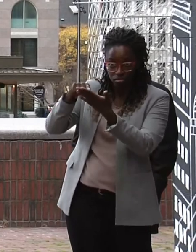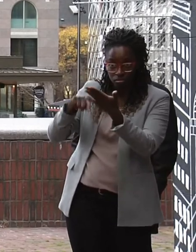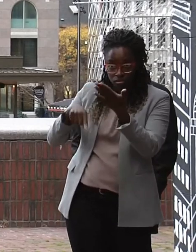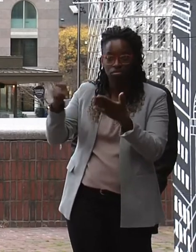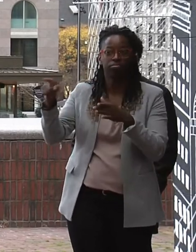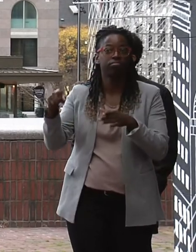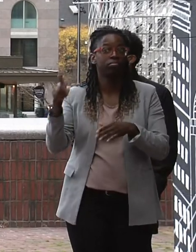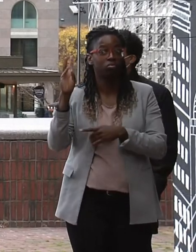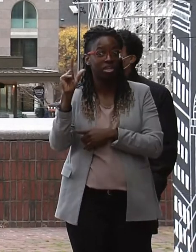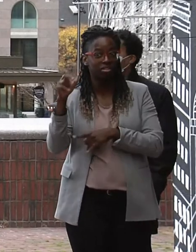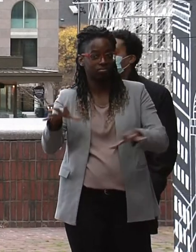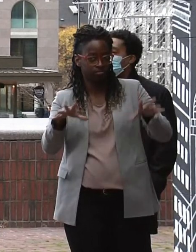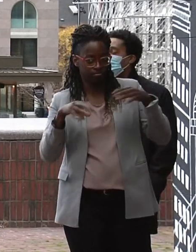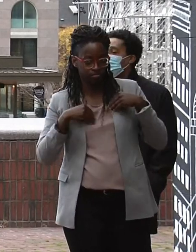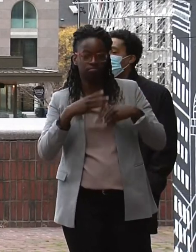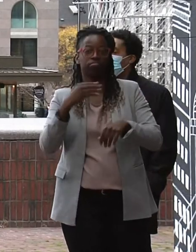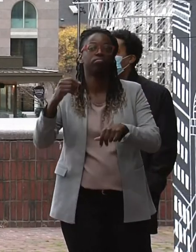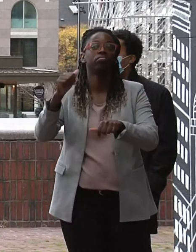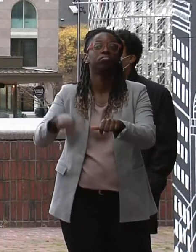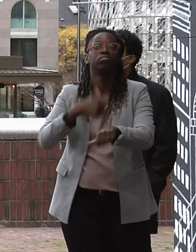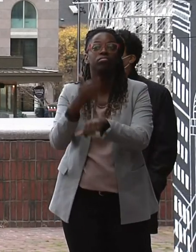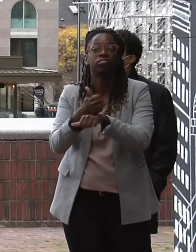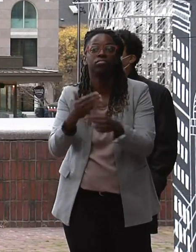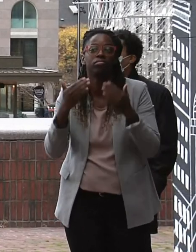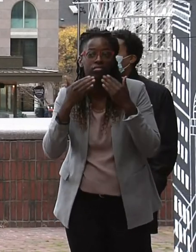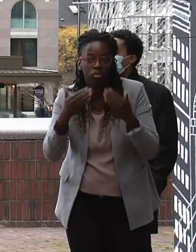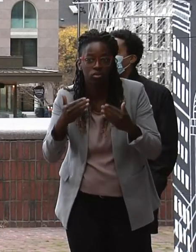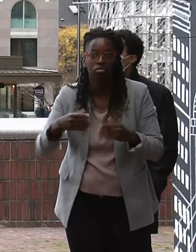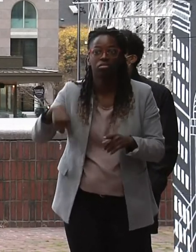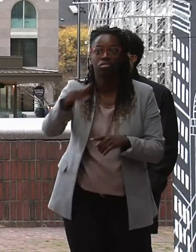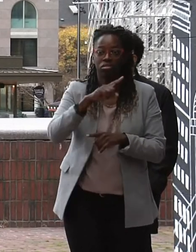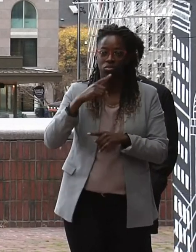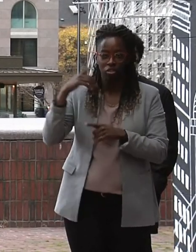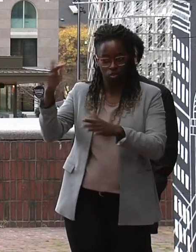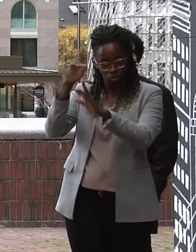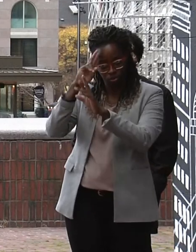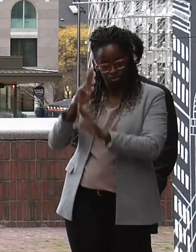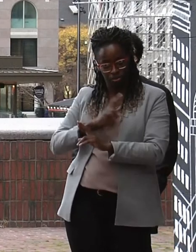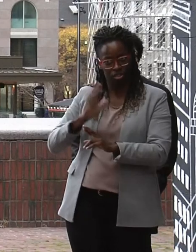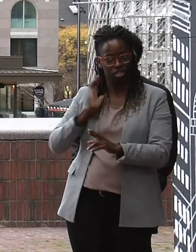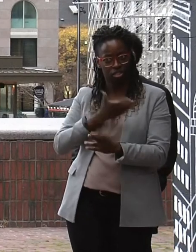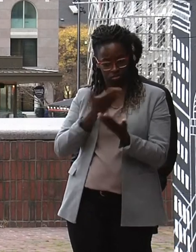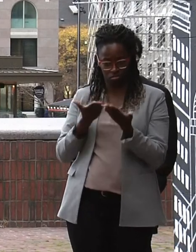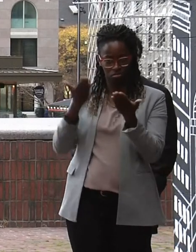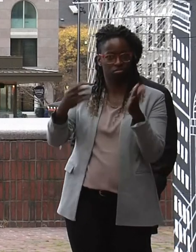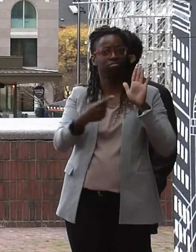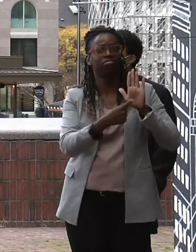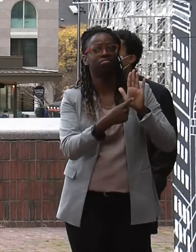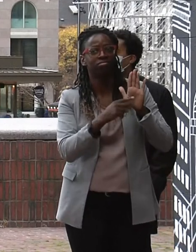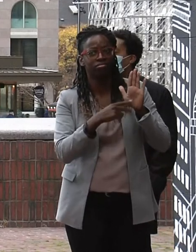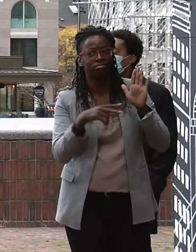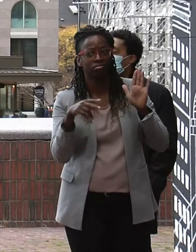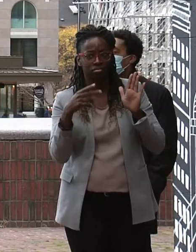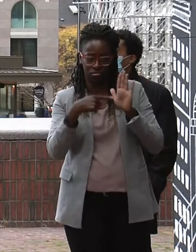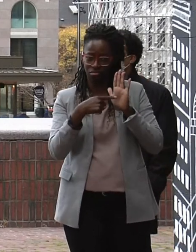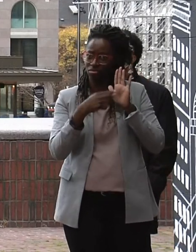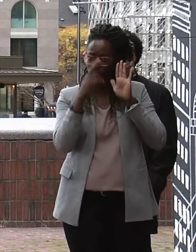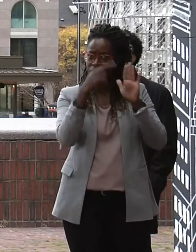the integrity of the recommendations with an understanding that they were informed by